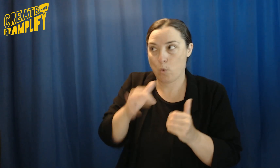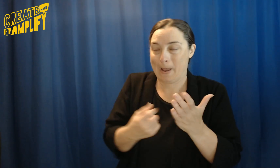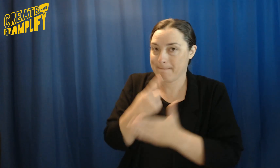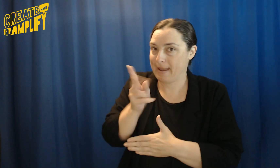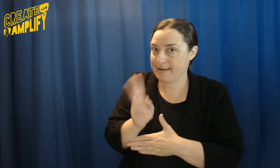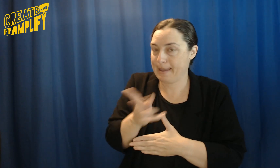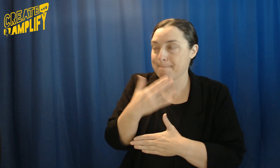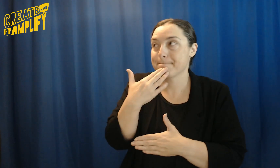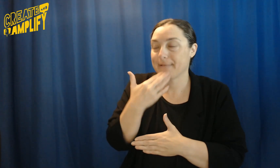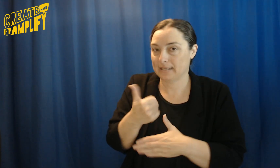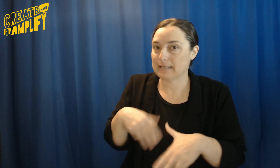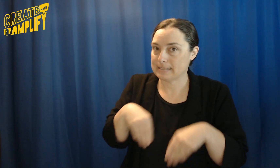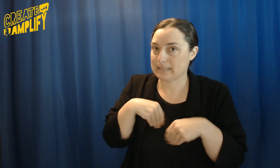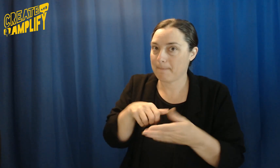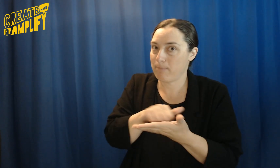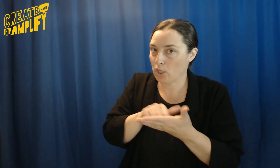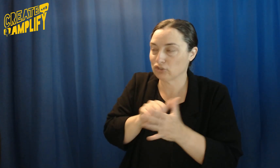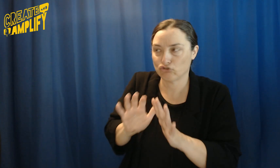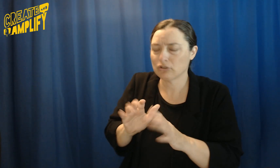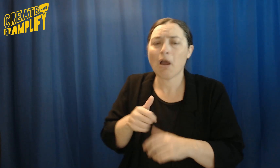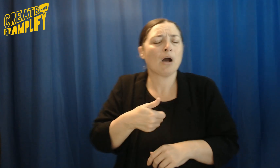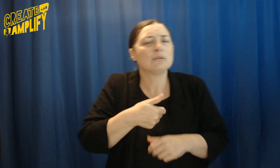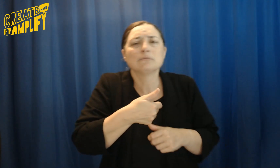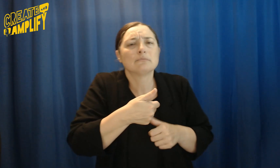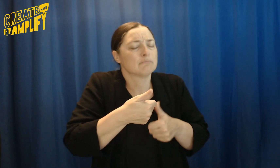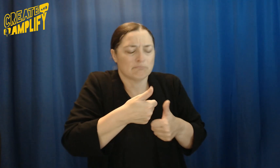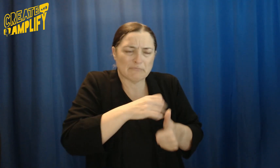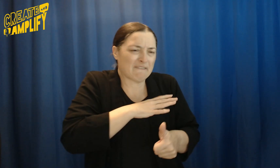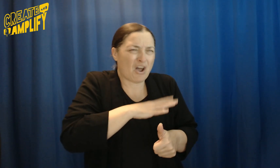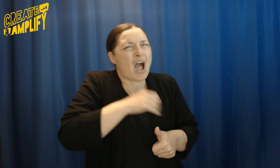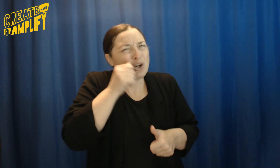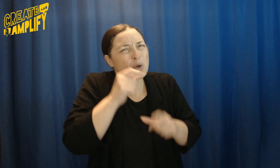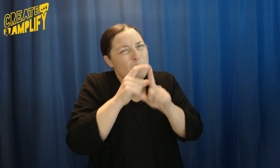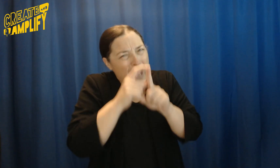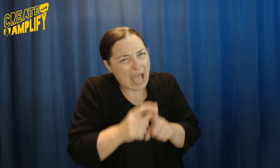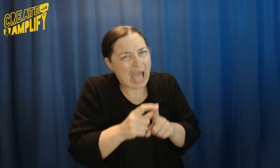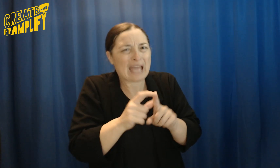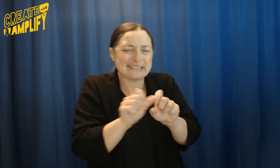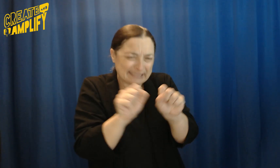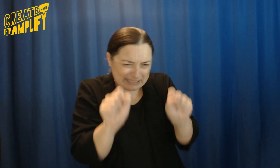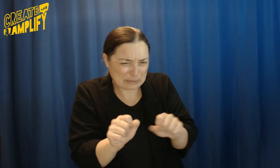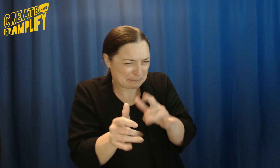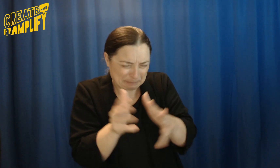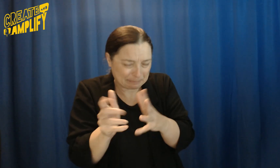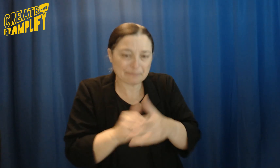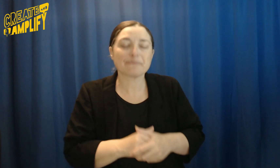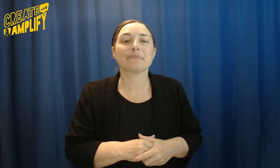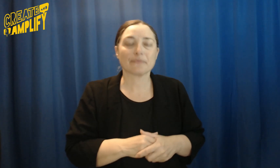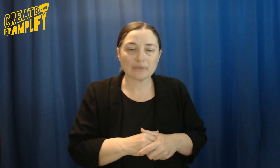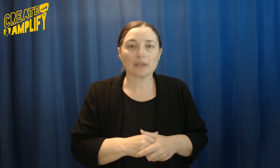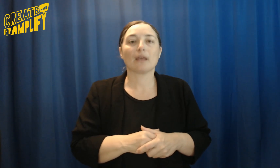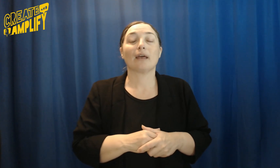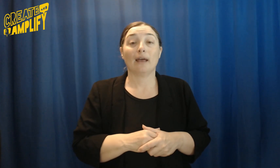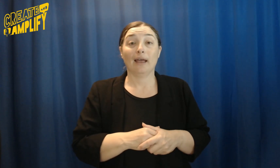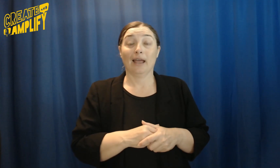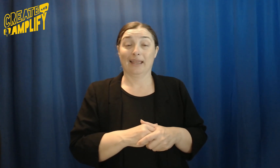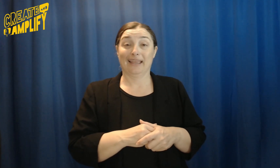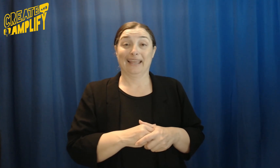Please accept our apologies. I said, that's totally fine. I know it's hard with the systems and everything. Anyway, I got a text. The other